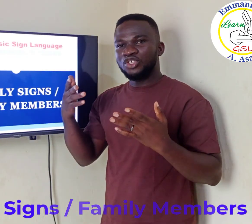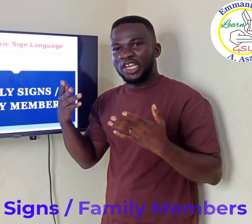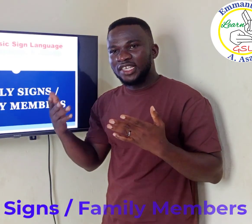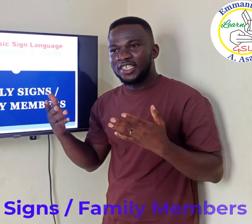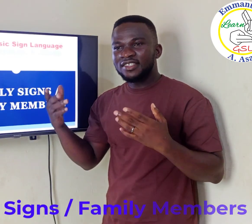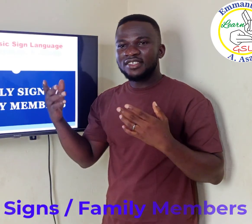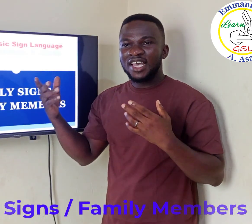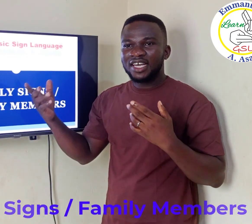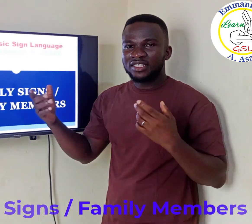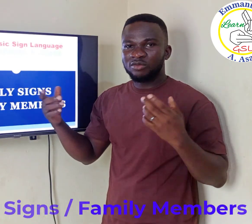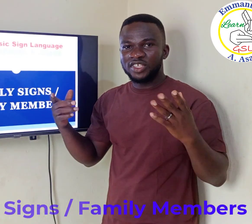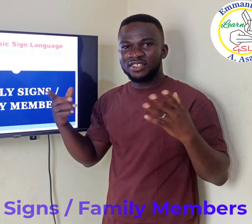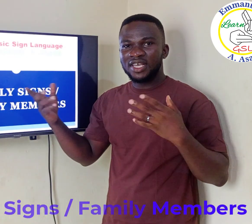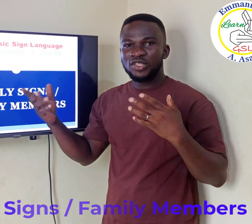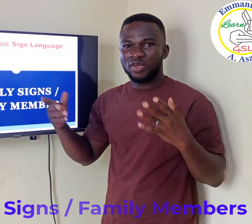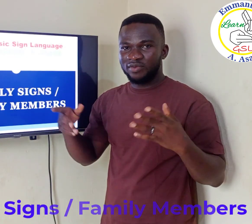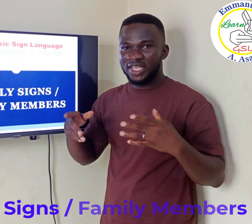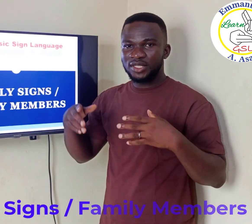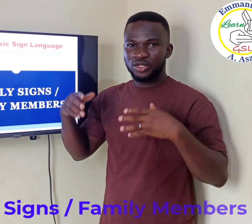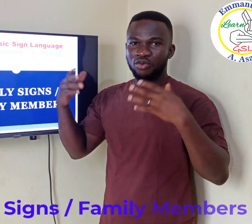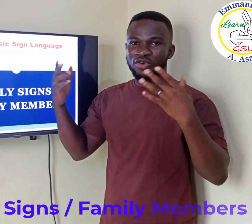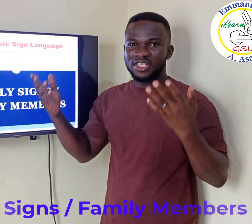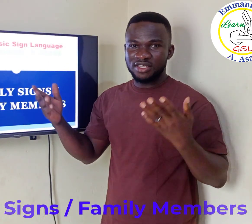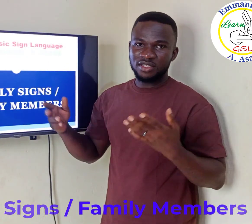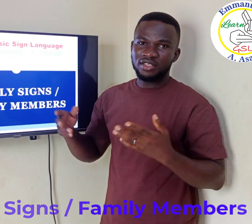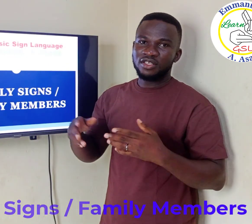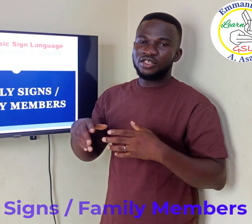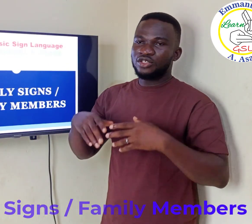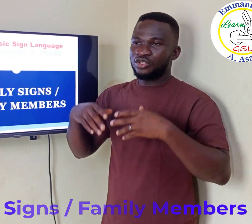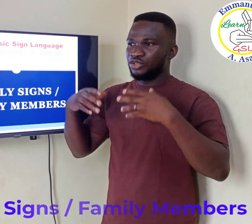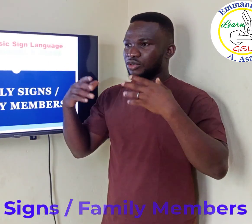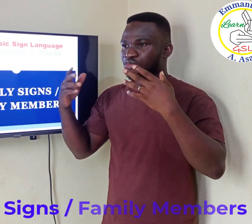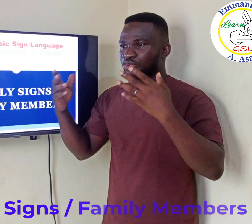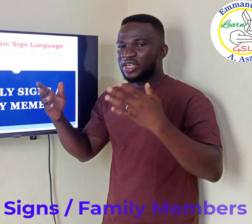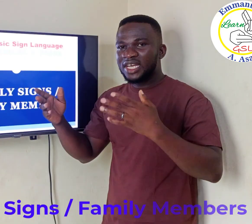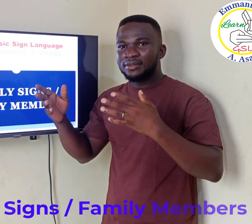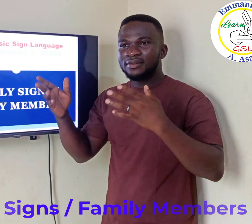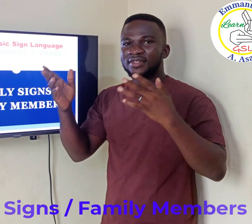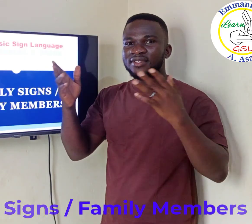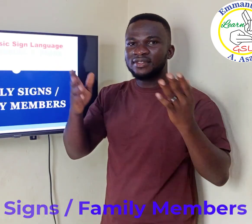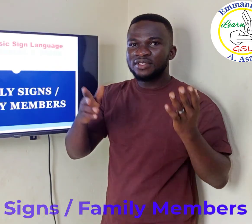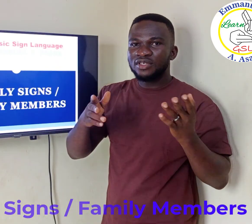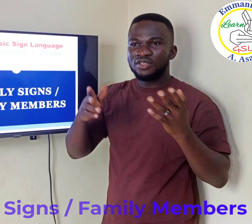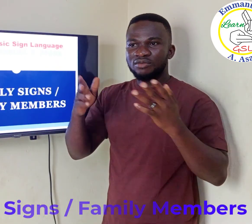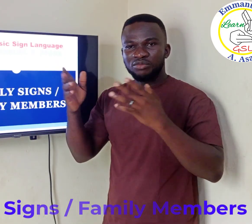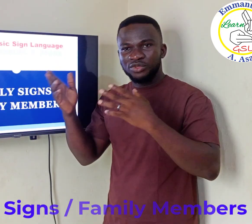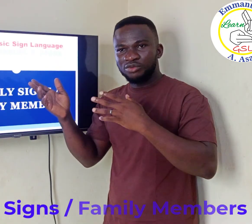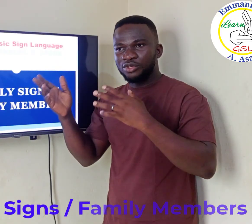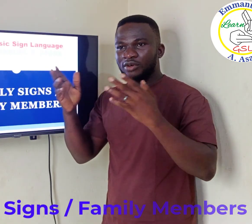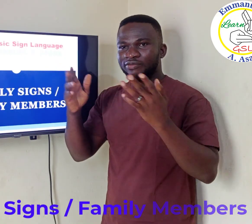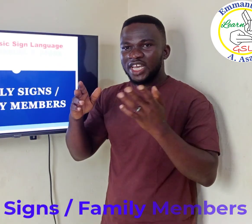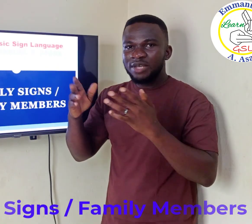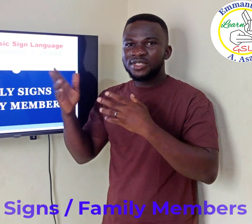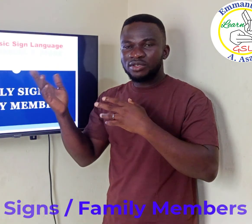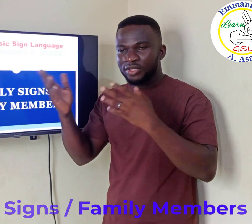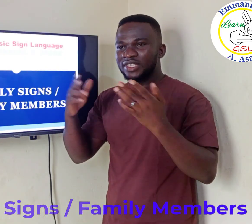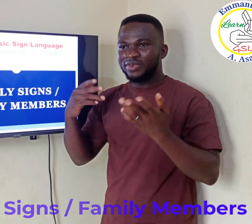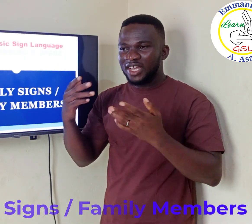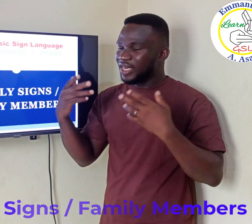can just add some of the signs you have learned already, your pronouns, your verbs, whatever, and then